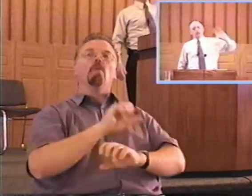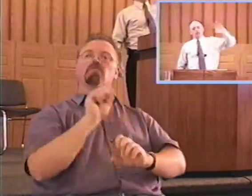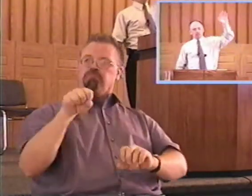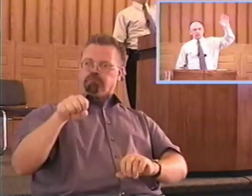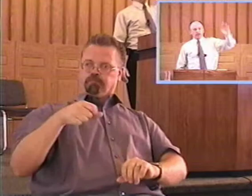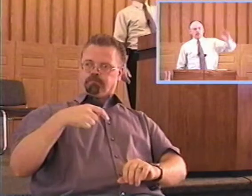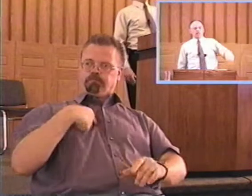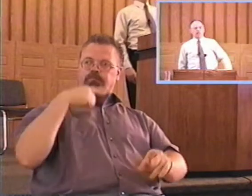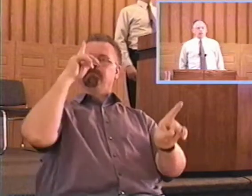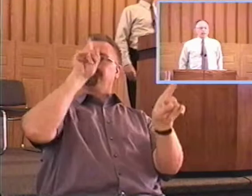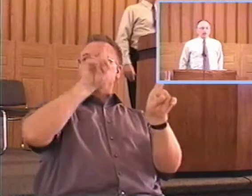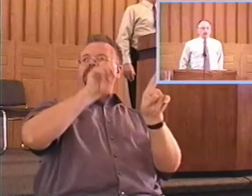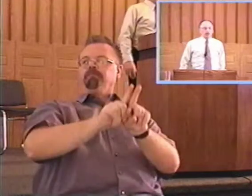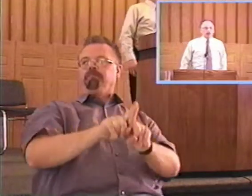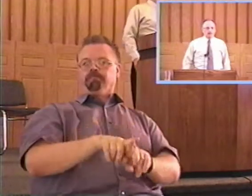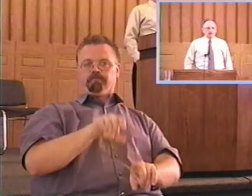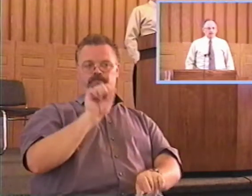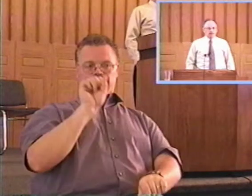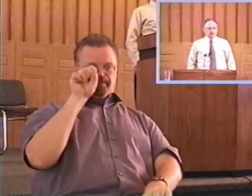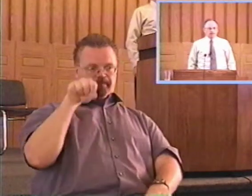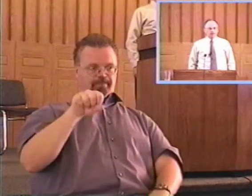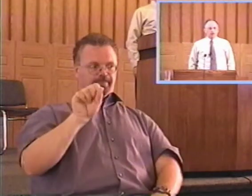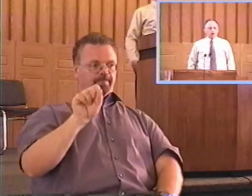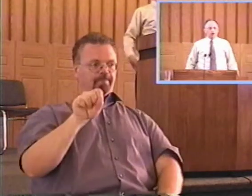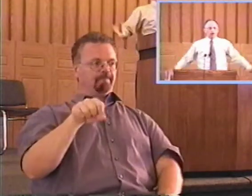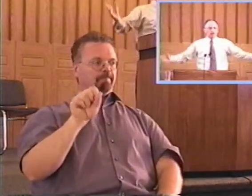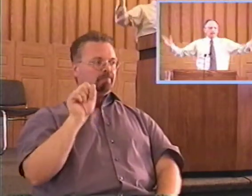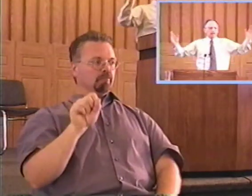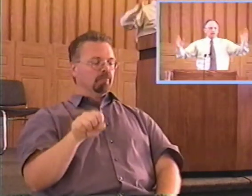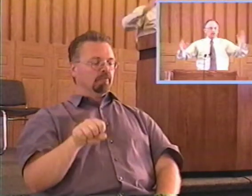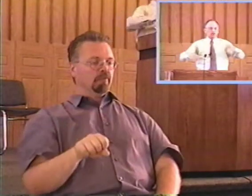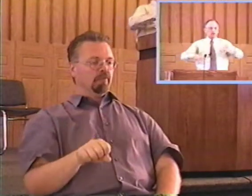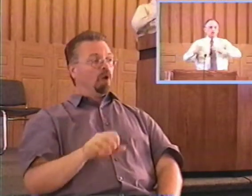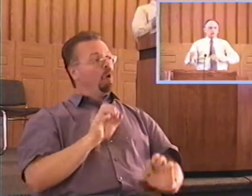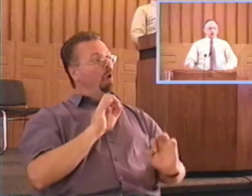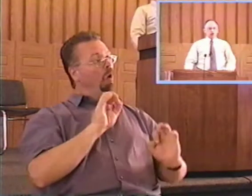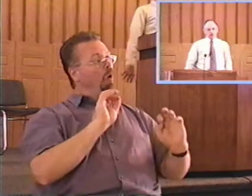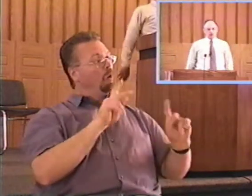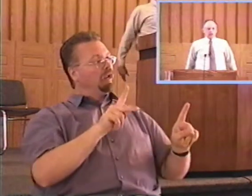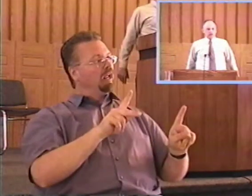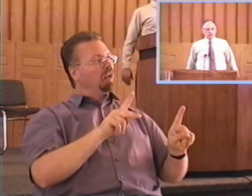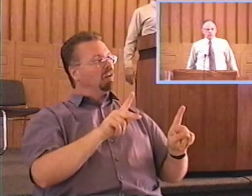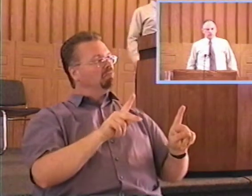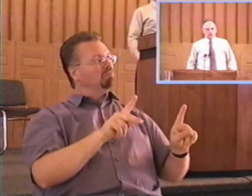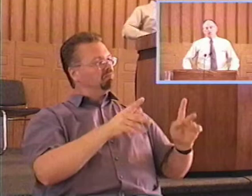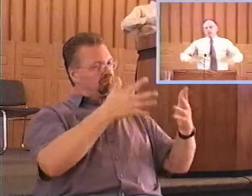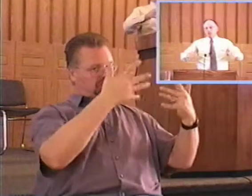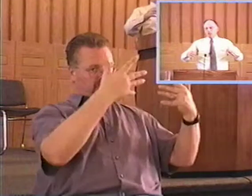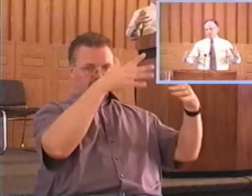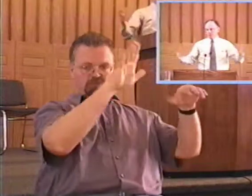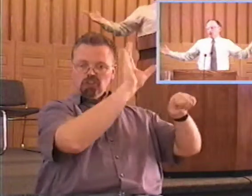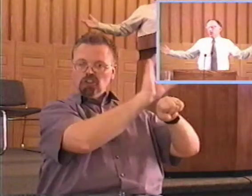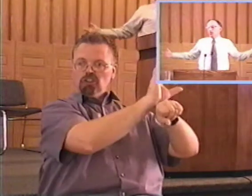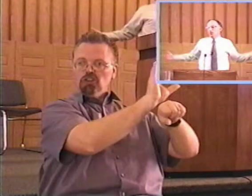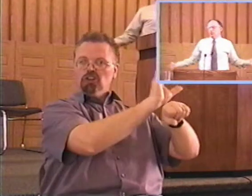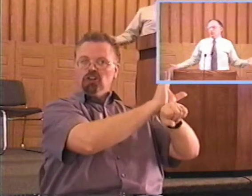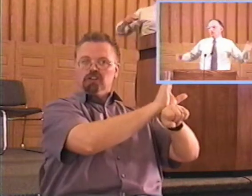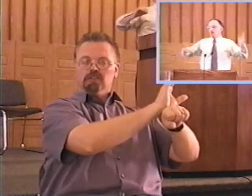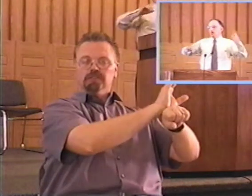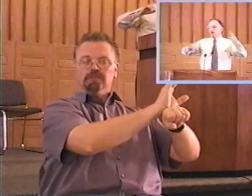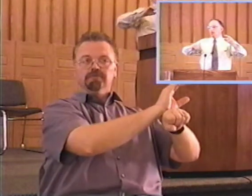The Bible teaches it. Yes, I believe that. Okay, let's dismiss the service. Dismiss